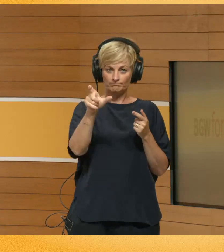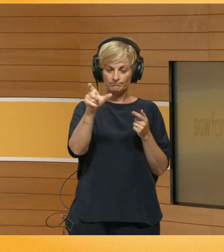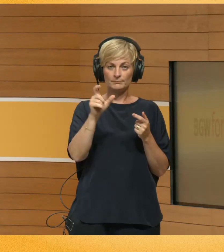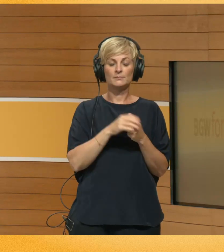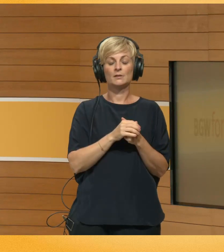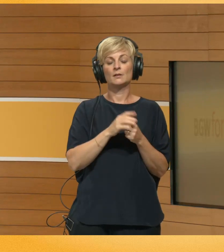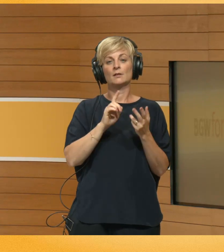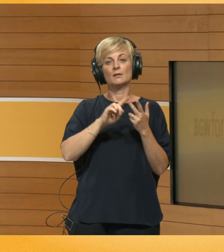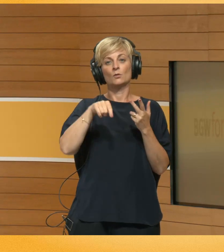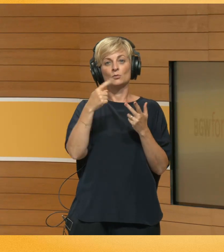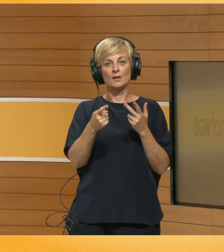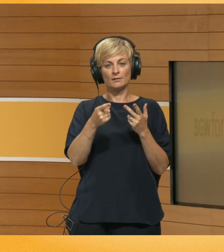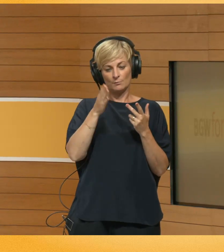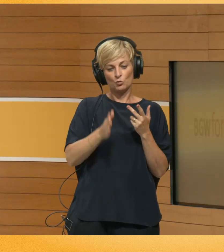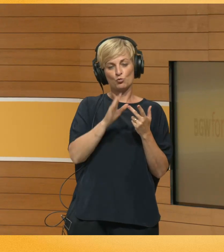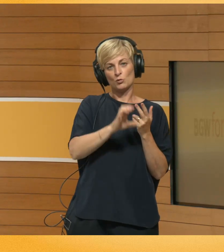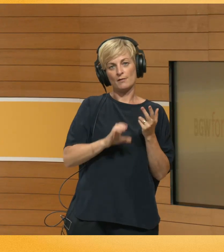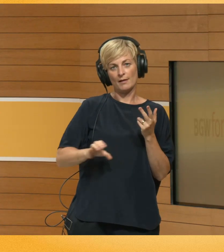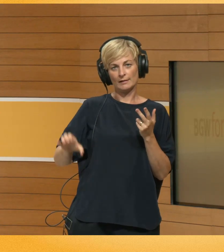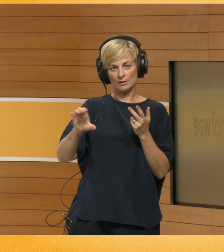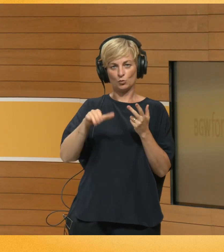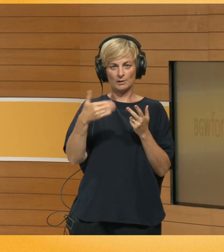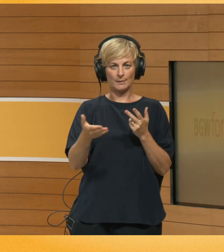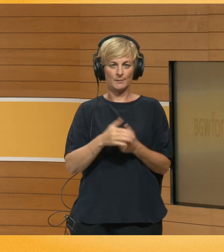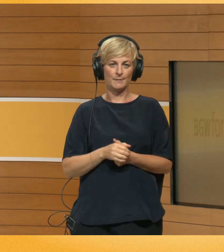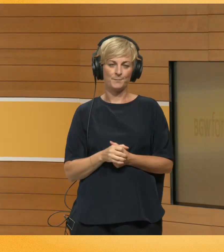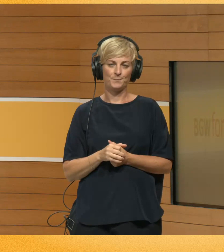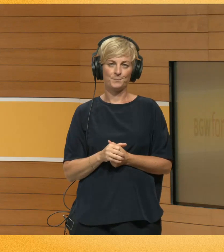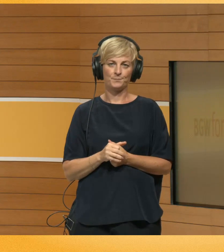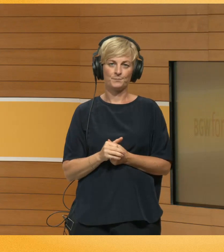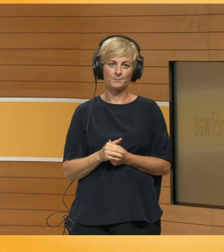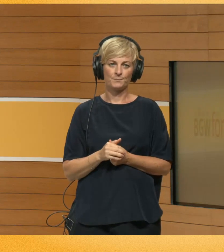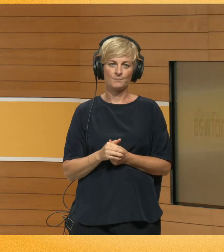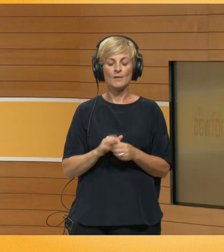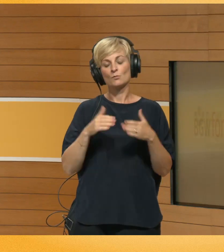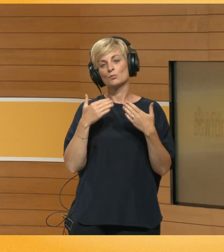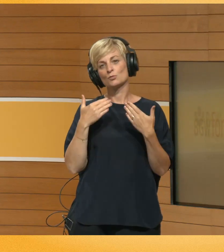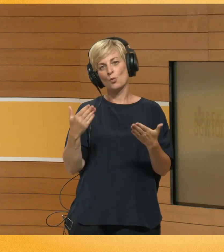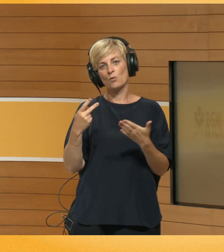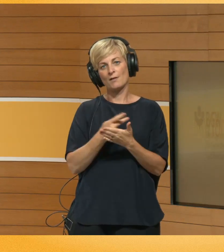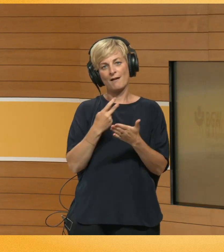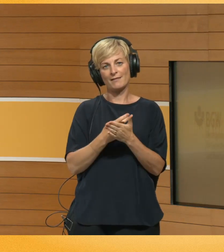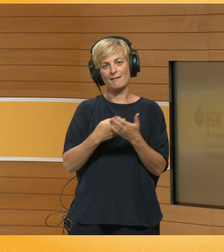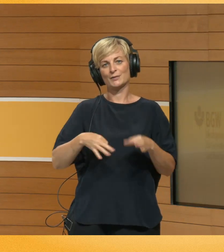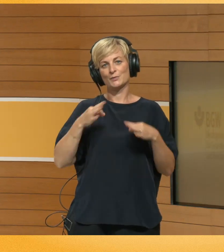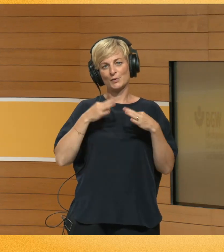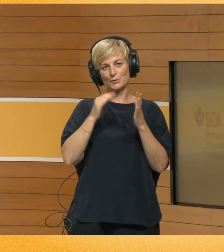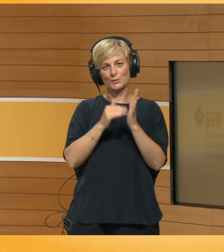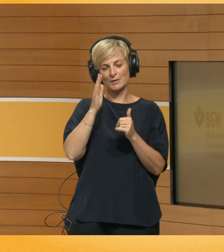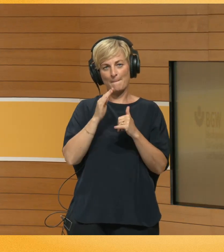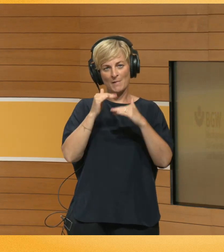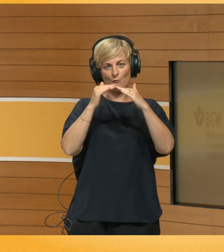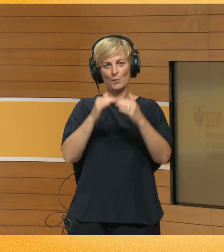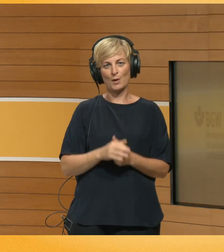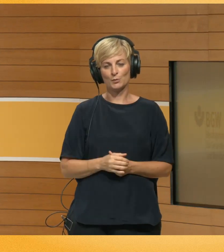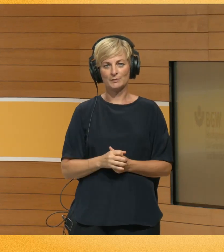is how decentralized the healthcare system in Ghana is. Okay, thank you so much.